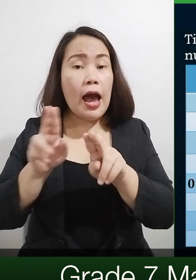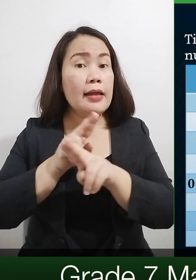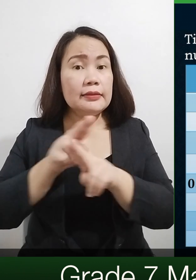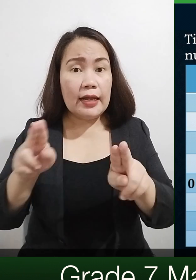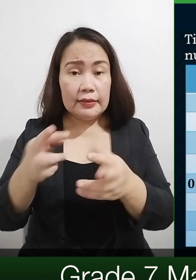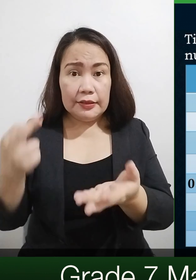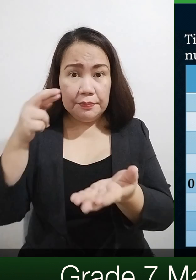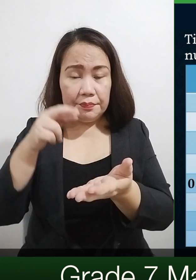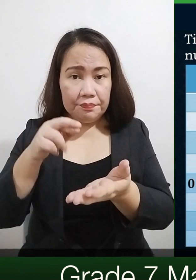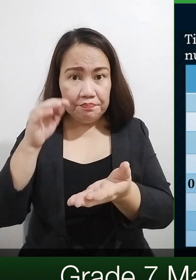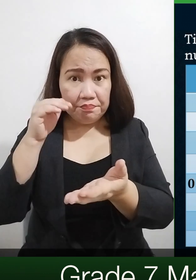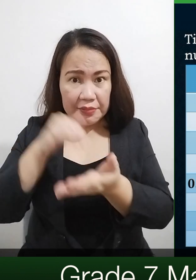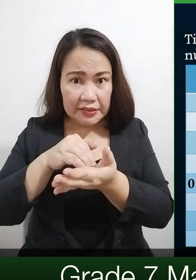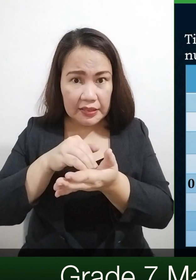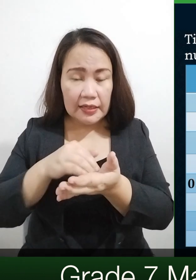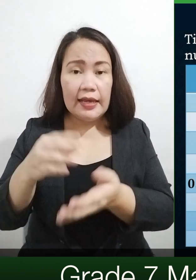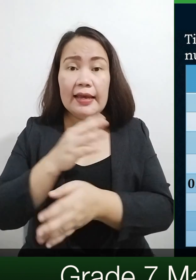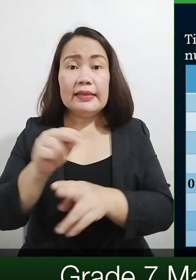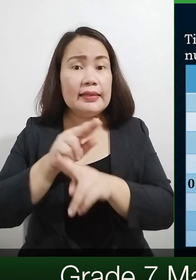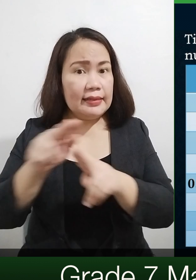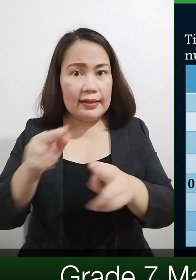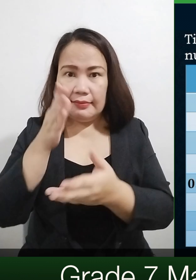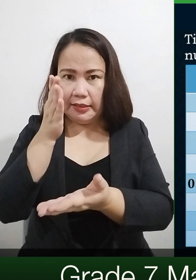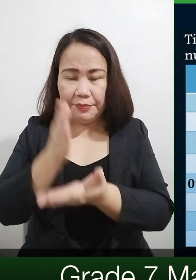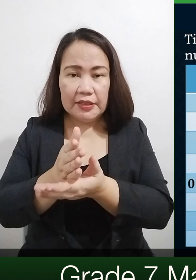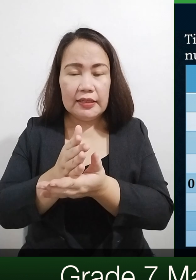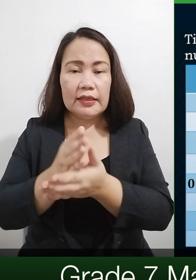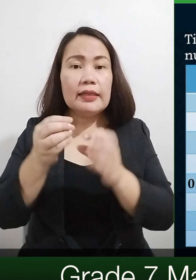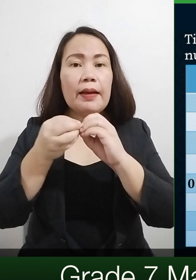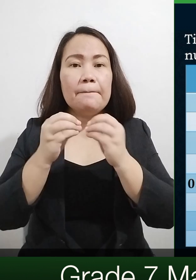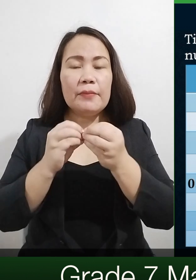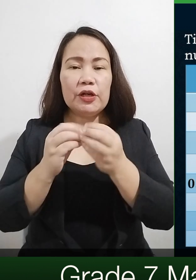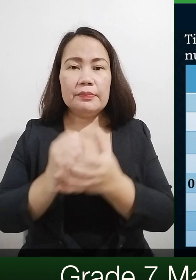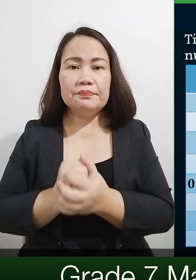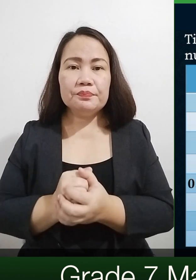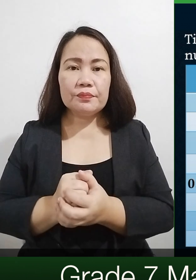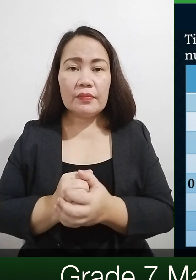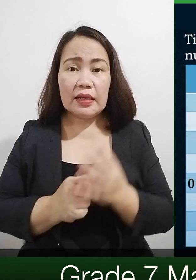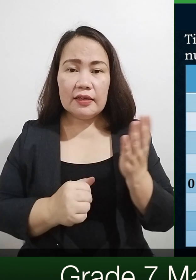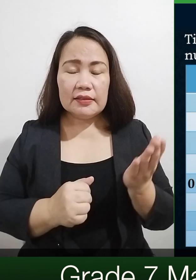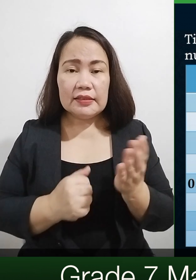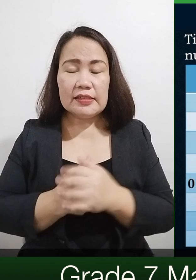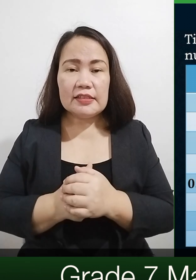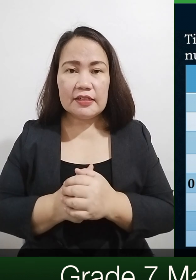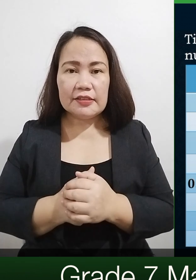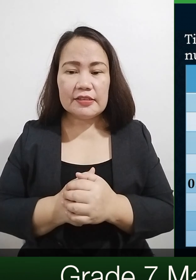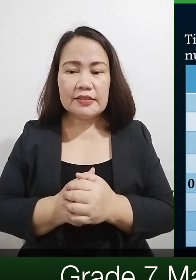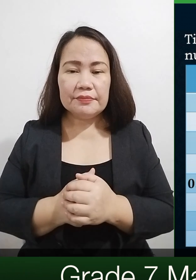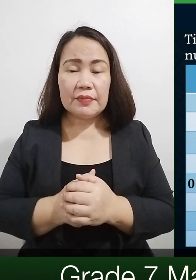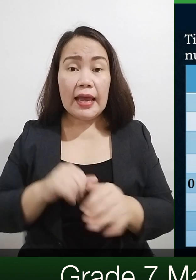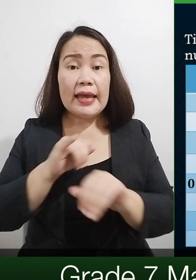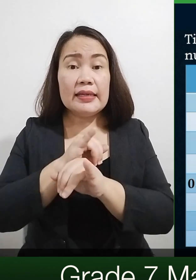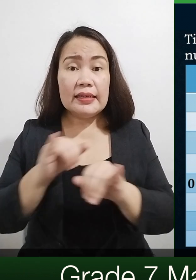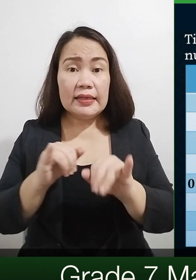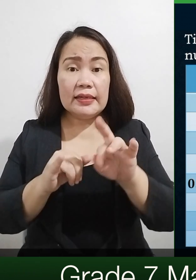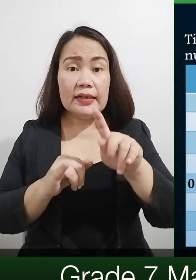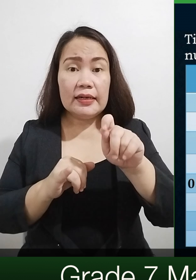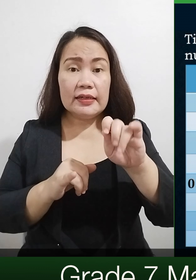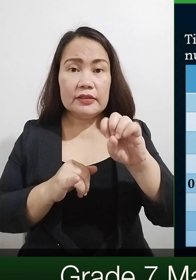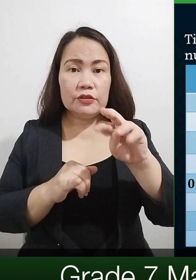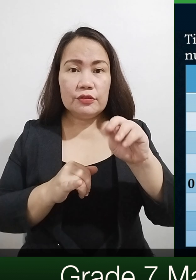non-repeating and non-terminating. So, kung non-repeating and non-terminating siya, so therefore, this is irrational